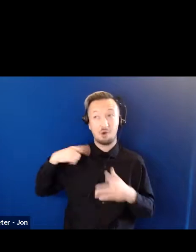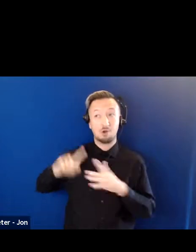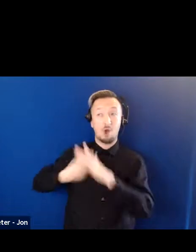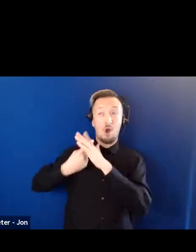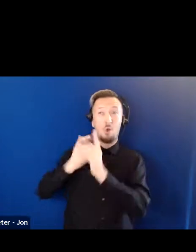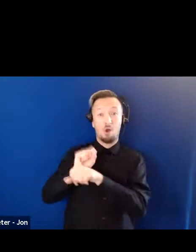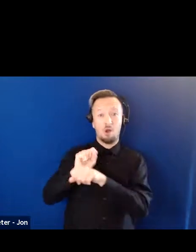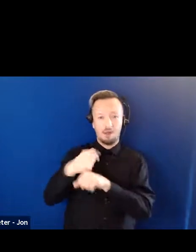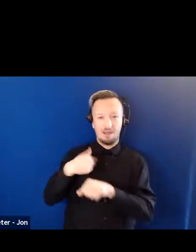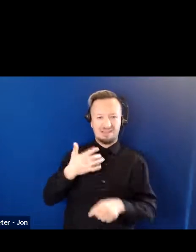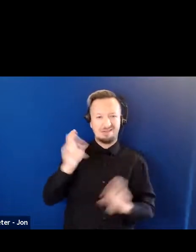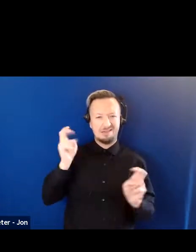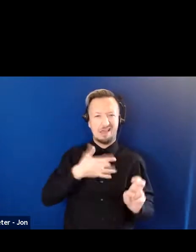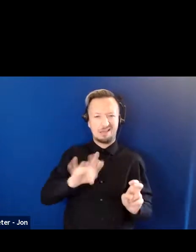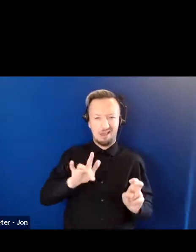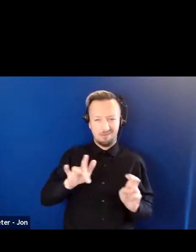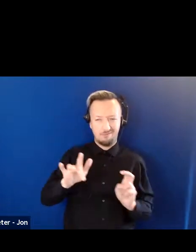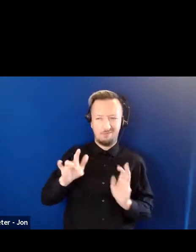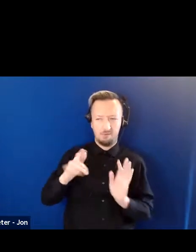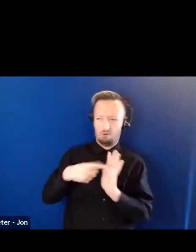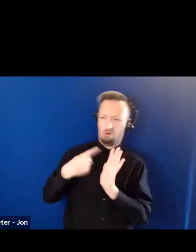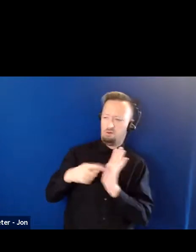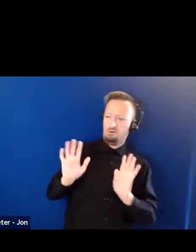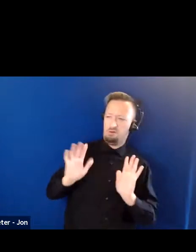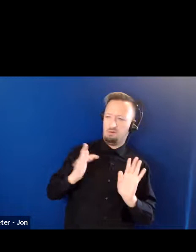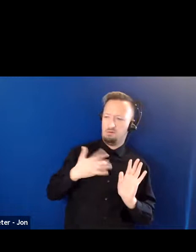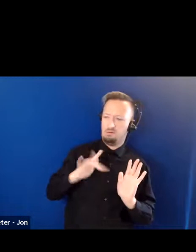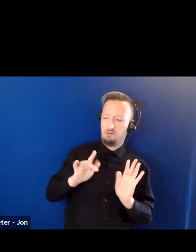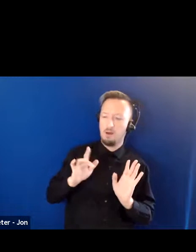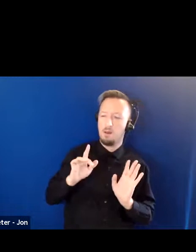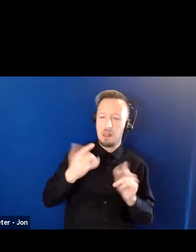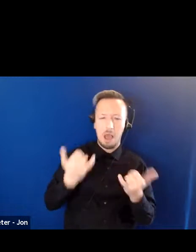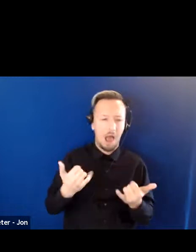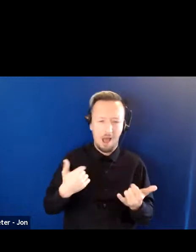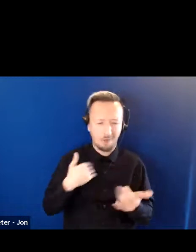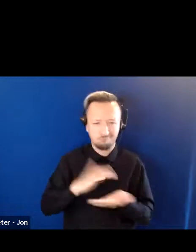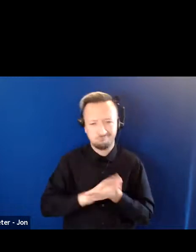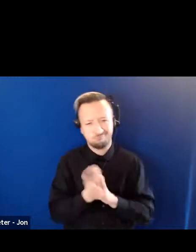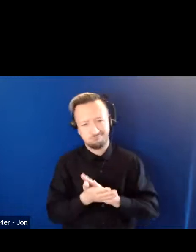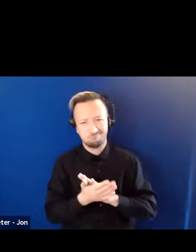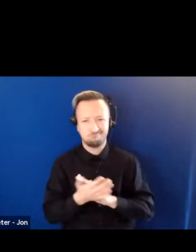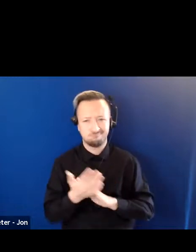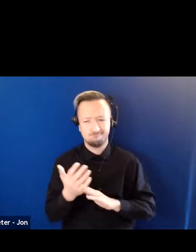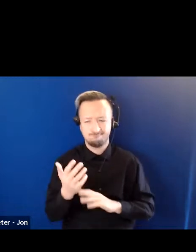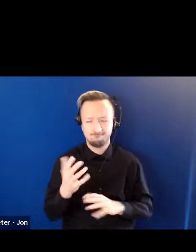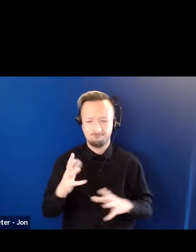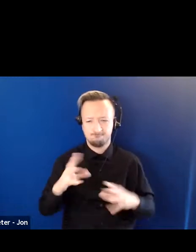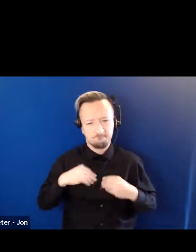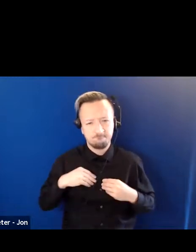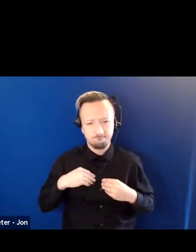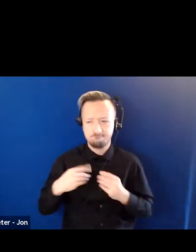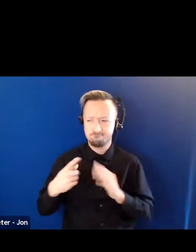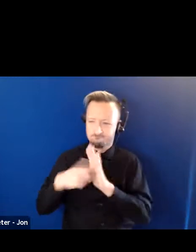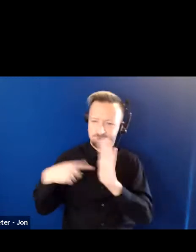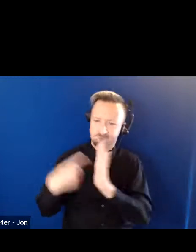think constructive criticism is the best way to go. And there's always an approach. I think that we need to